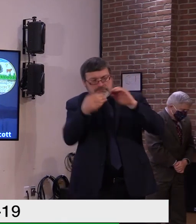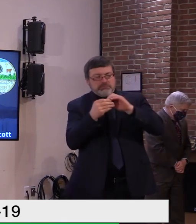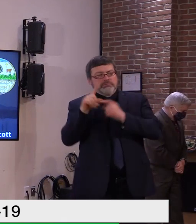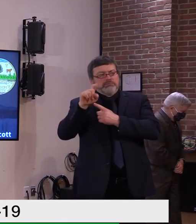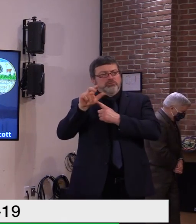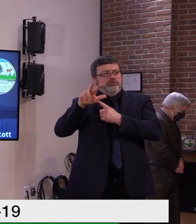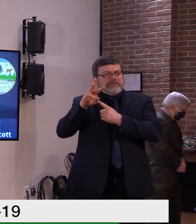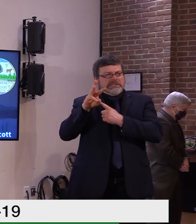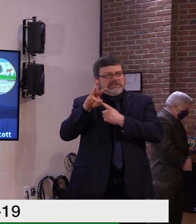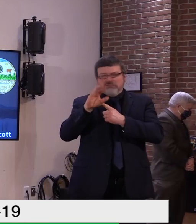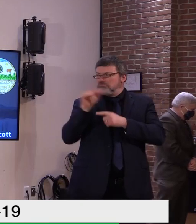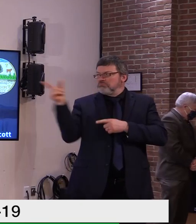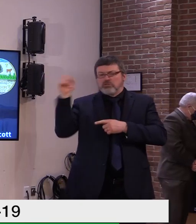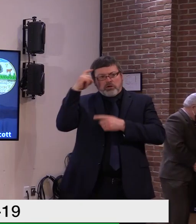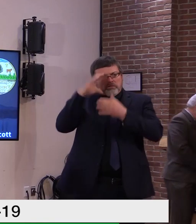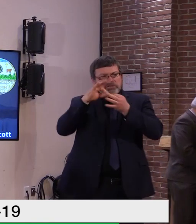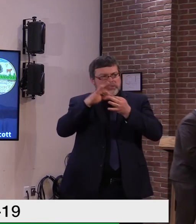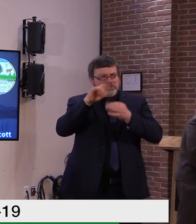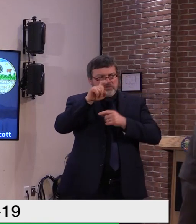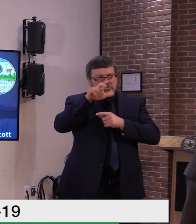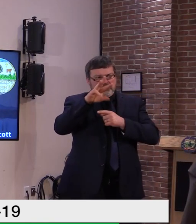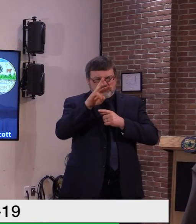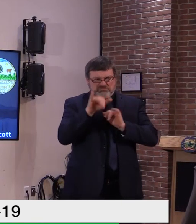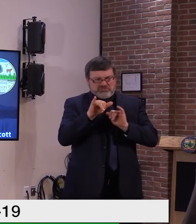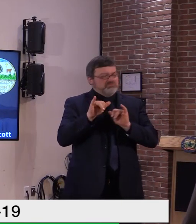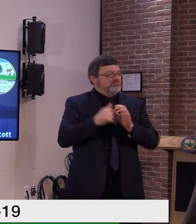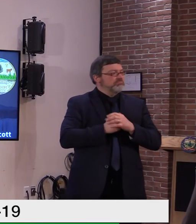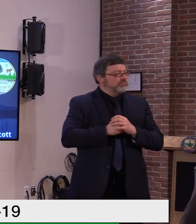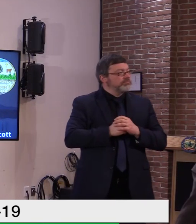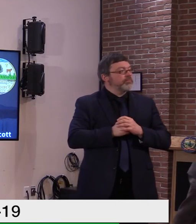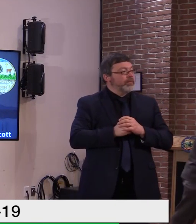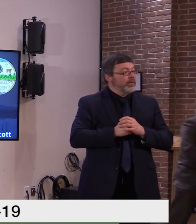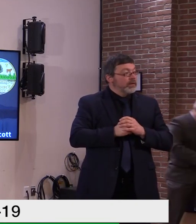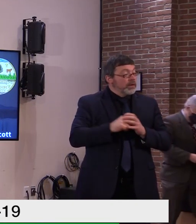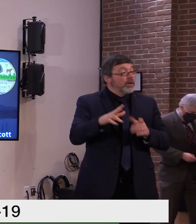care facilities at this time is 539.